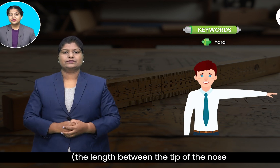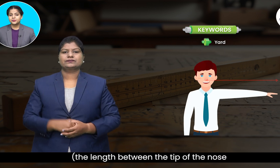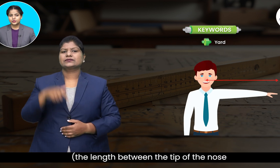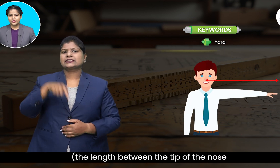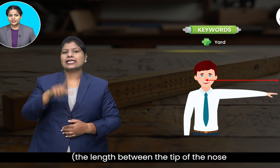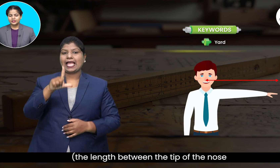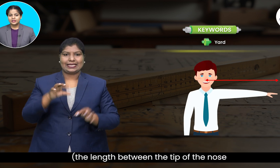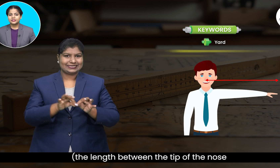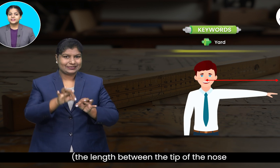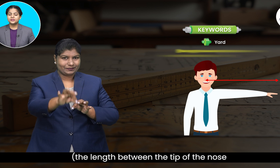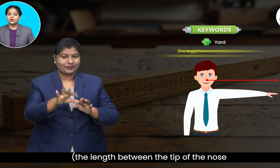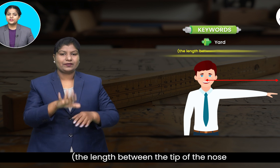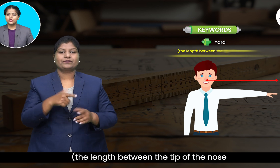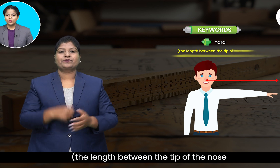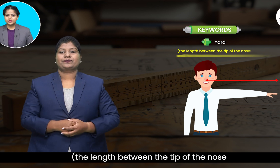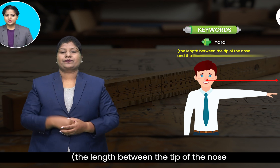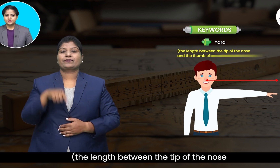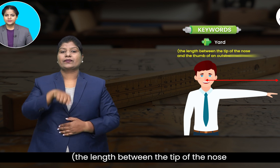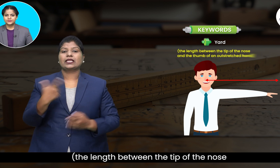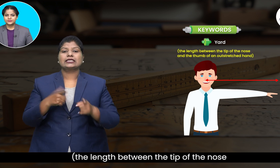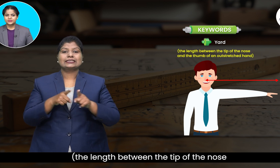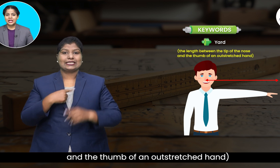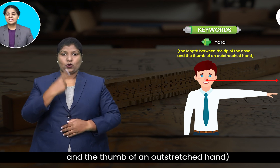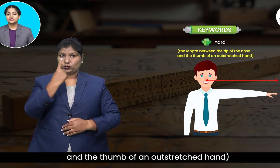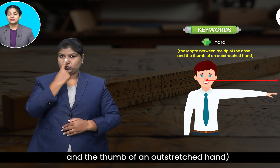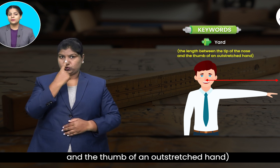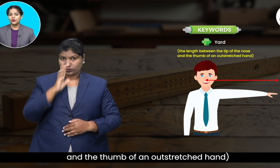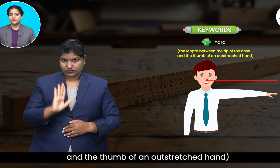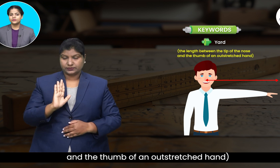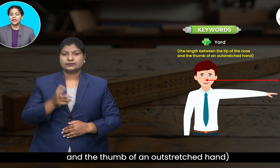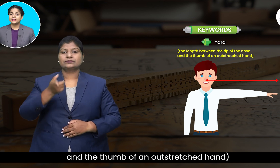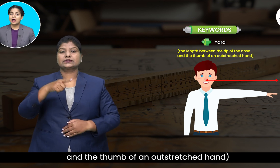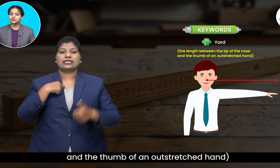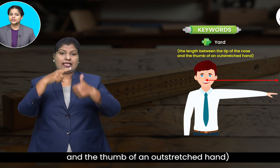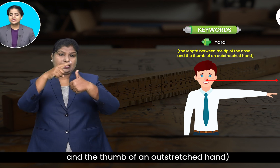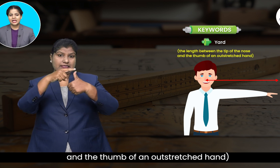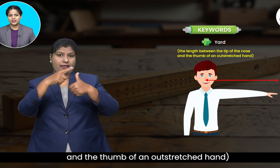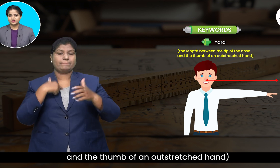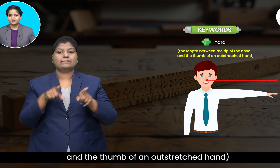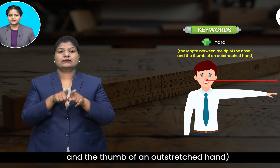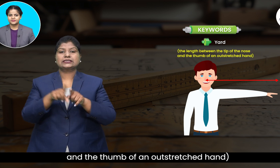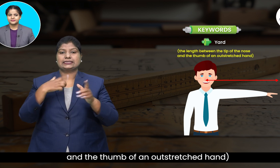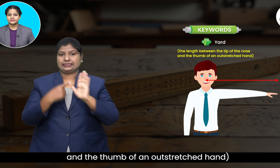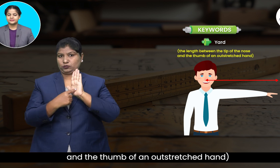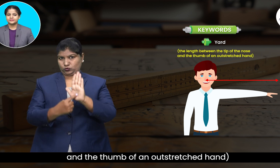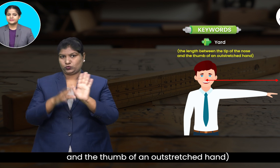The length between the tip of the nose and the thumb of an outstretched hand.